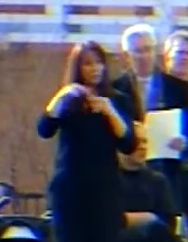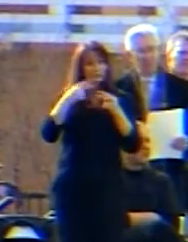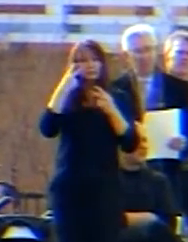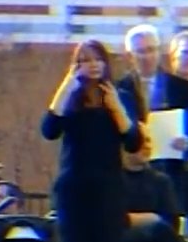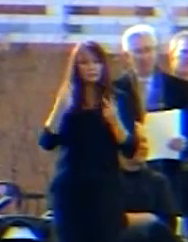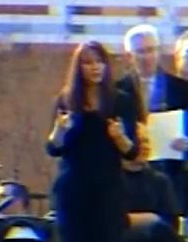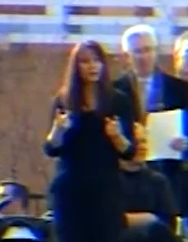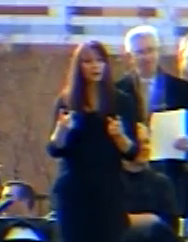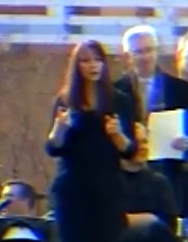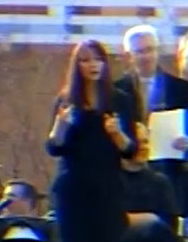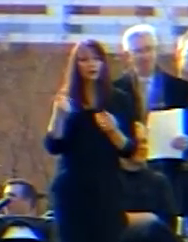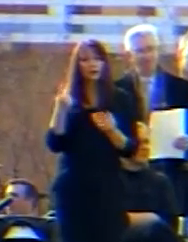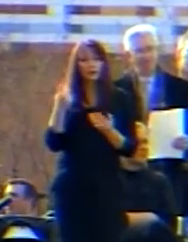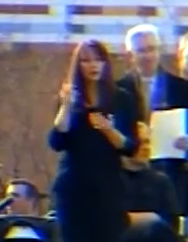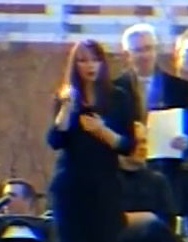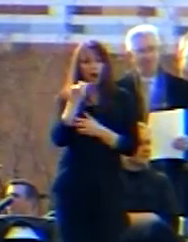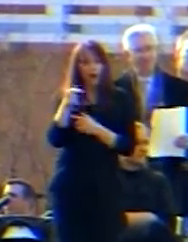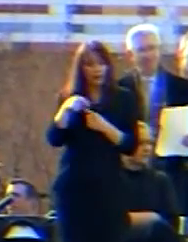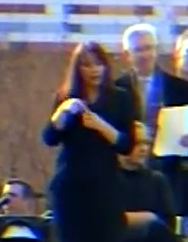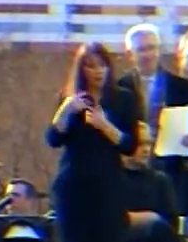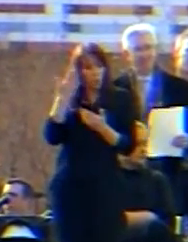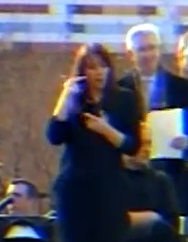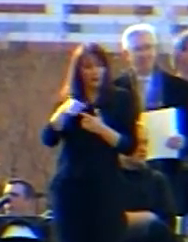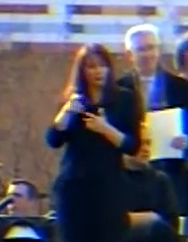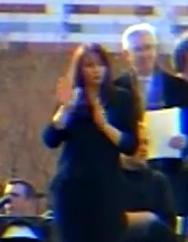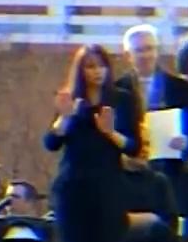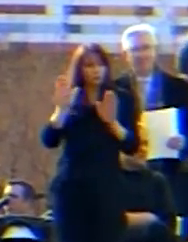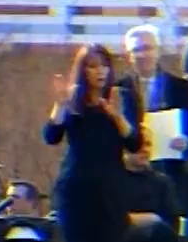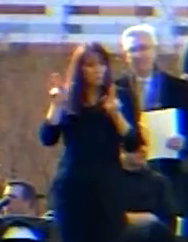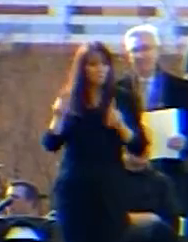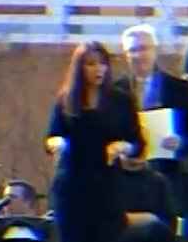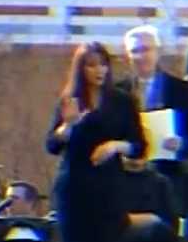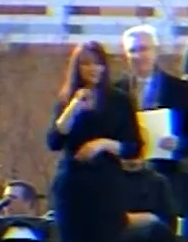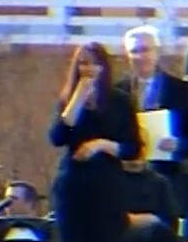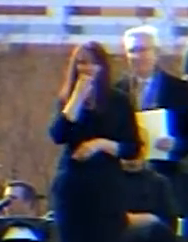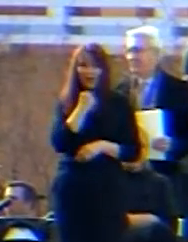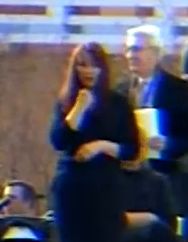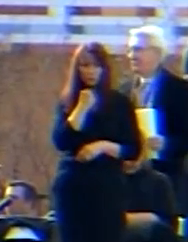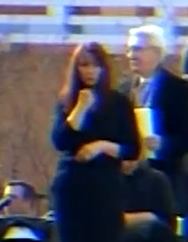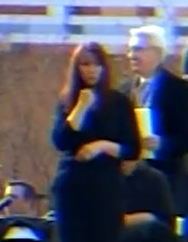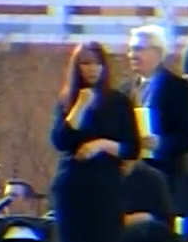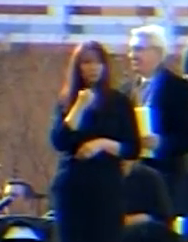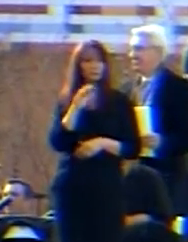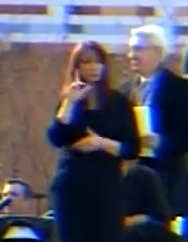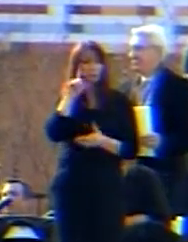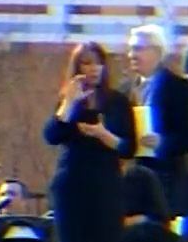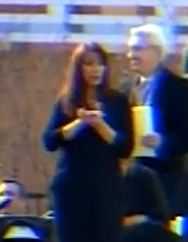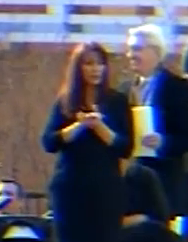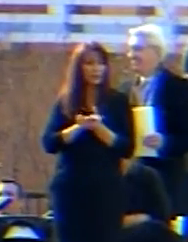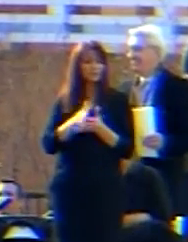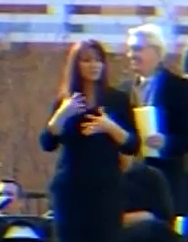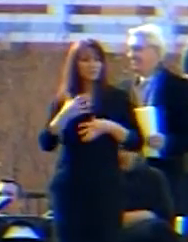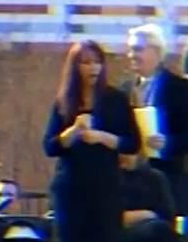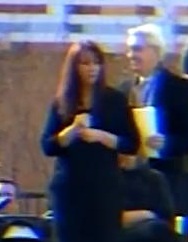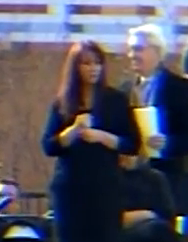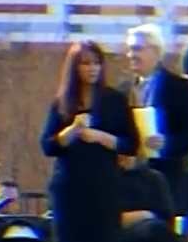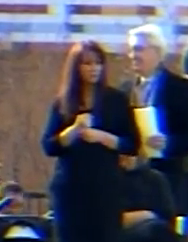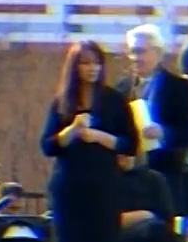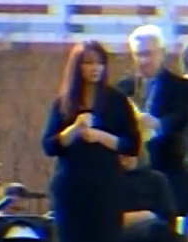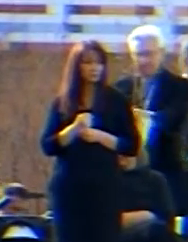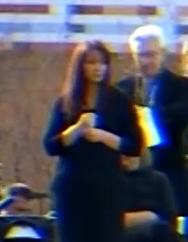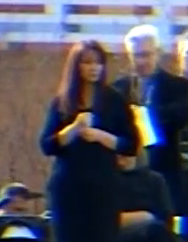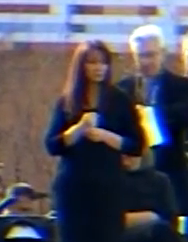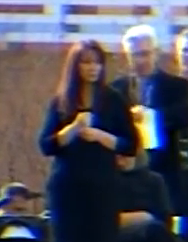and to see what made this man great. The values that he held, the confidence that he